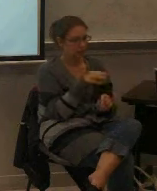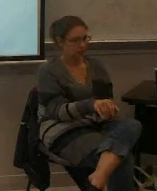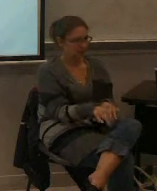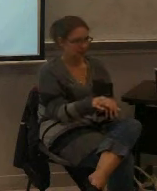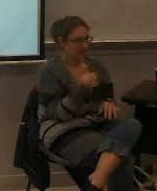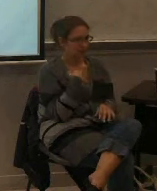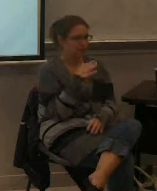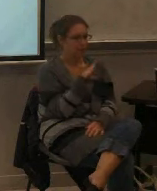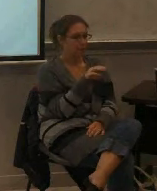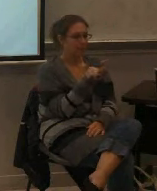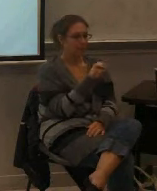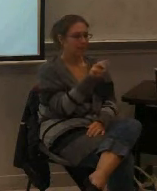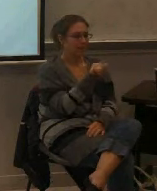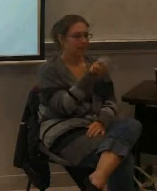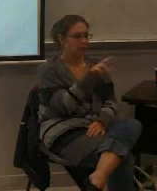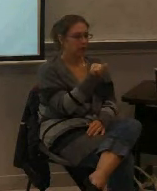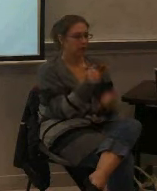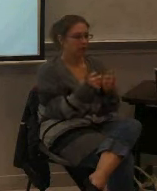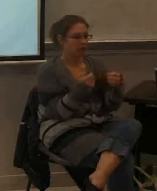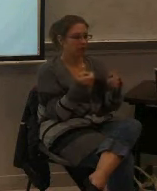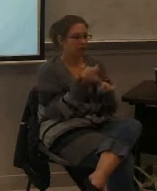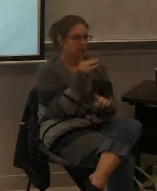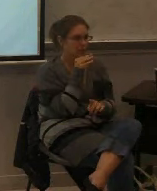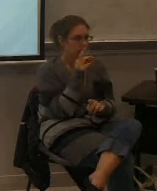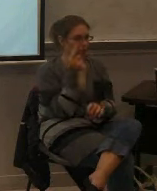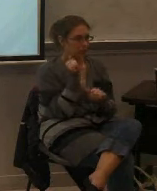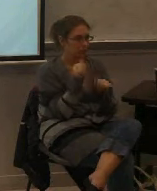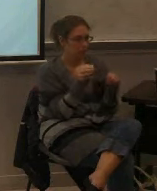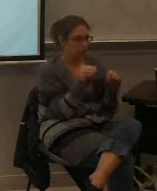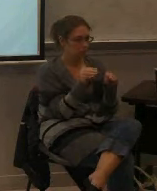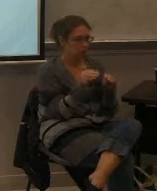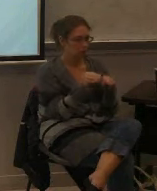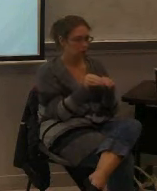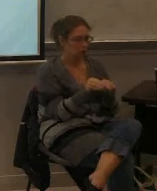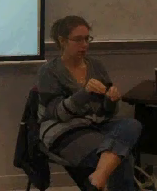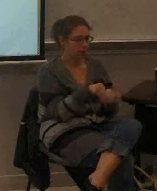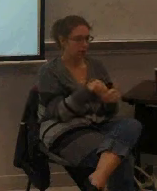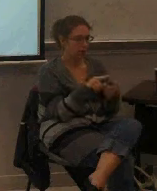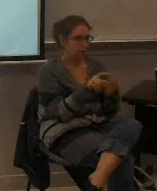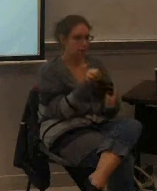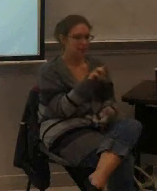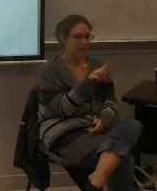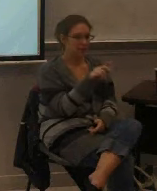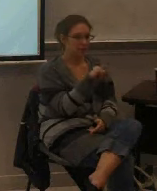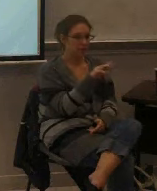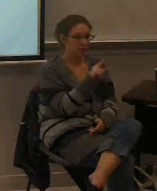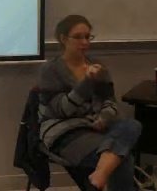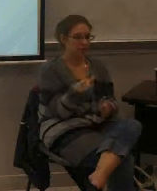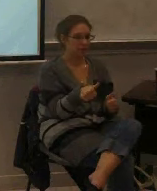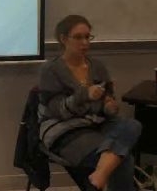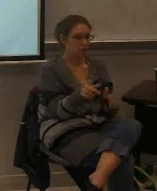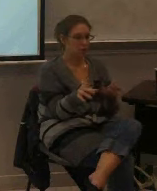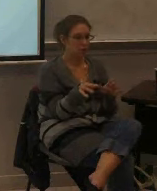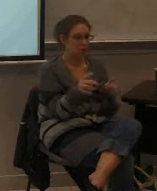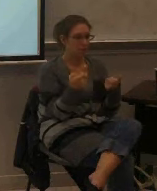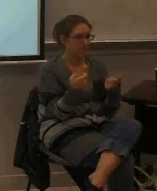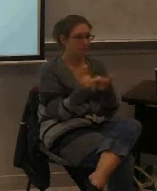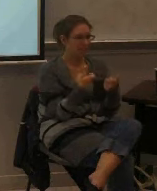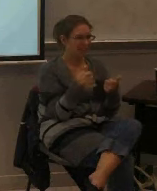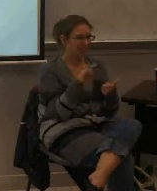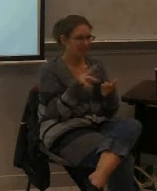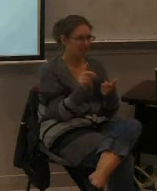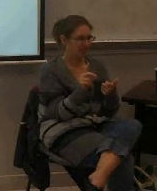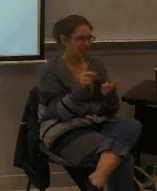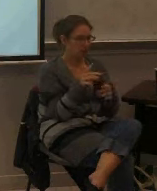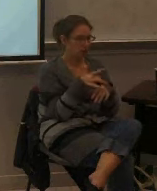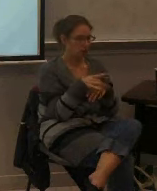were isolated from sediments. And the reason that they can move down into sediments if they follow a magnetic field is